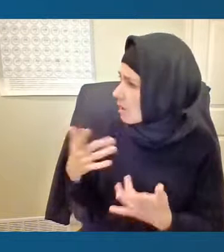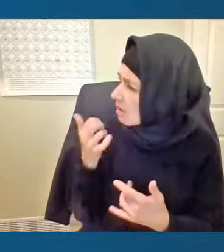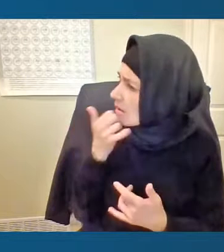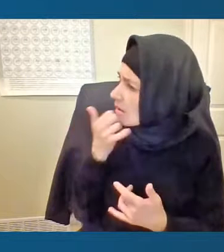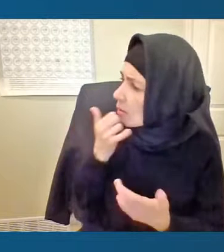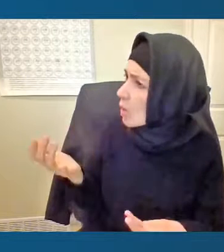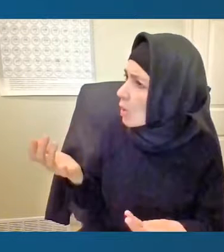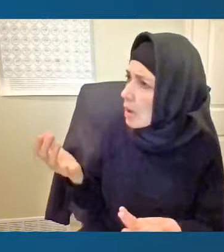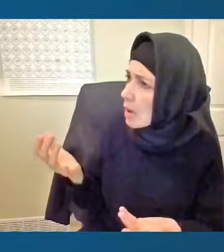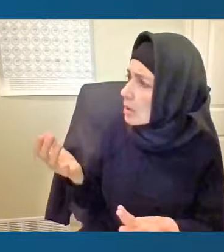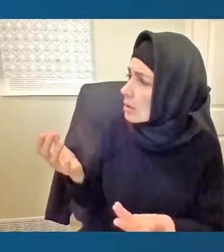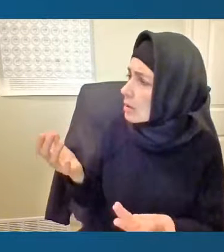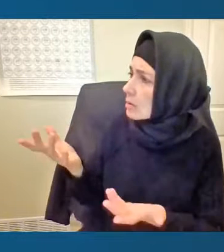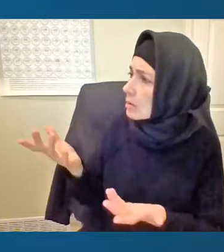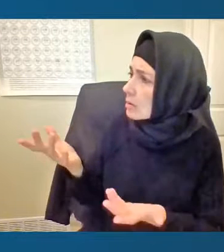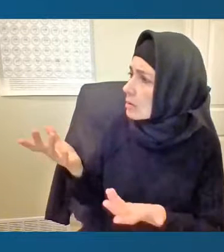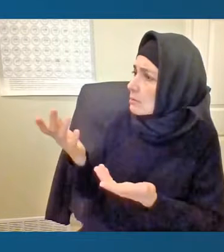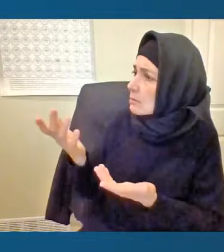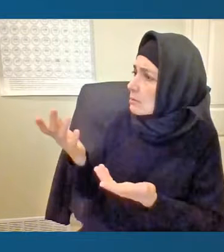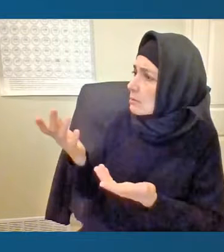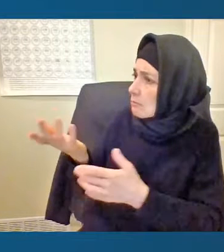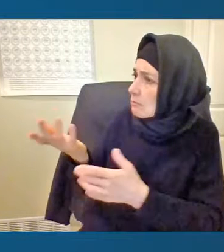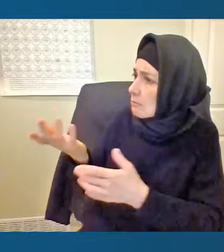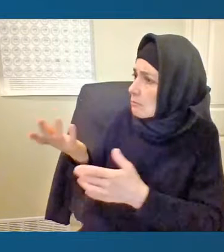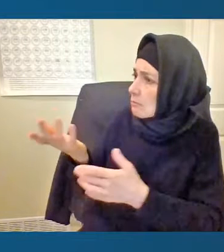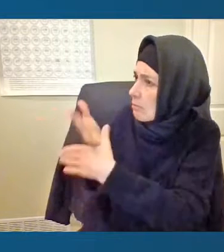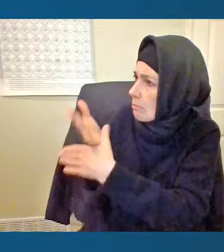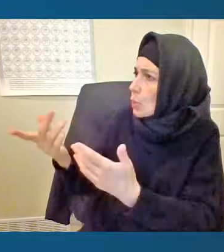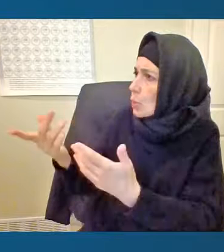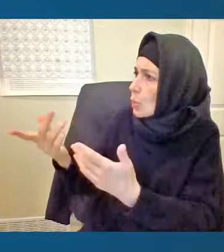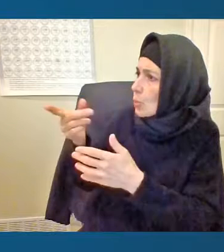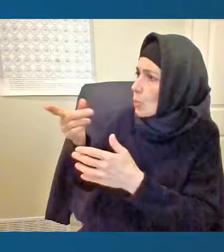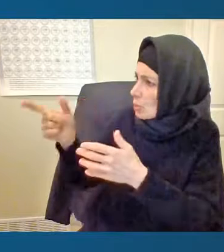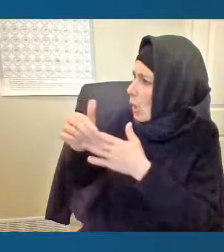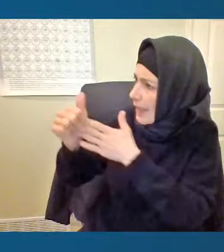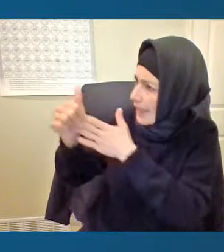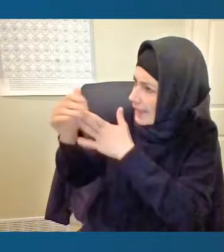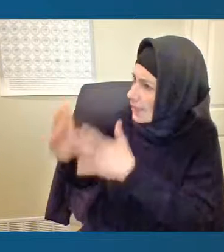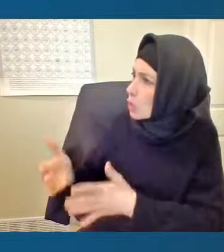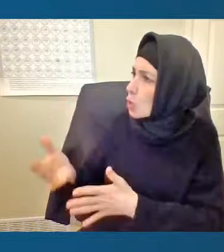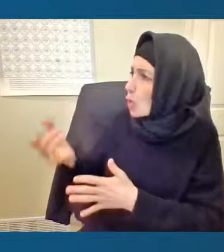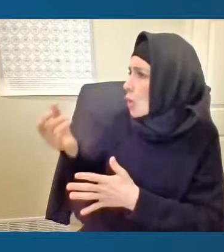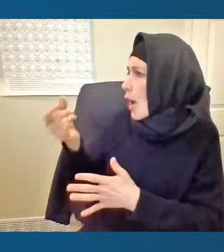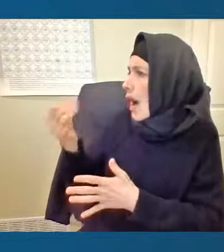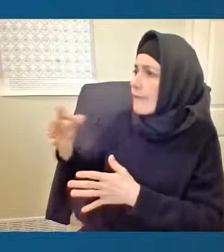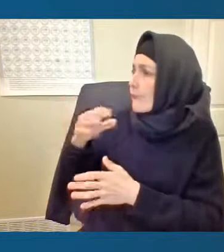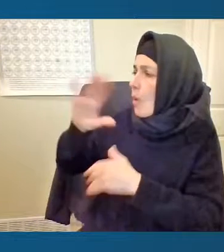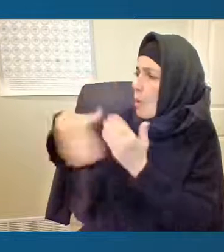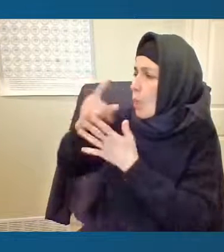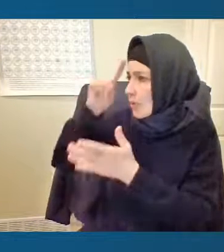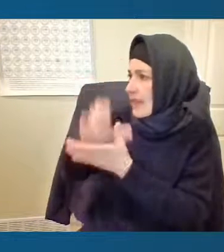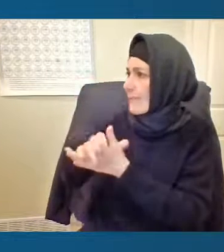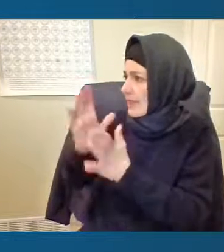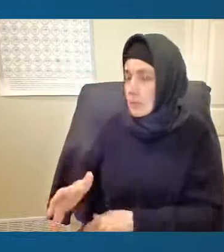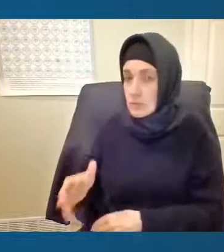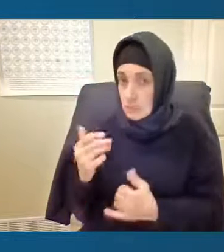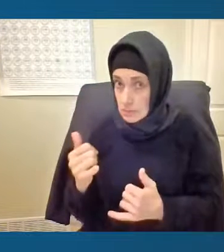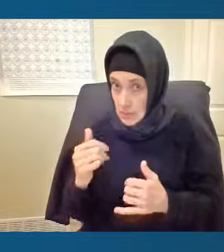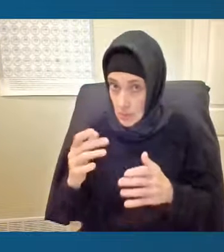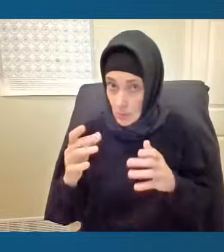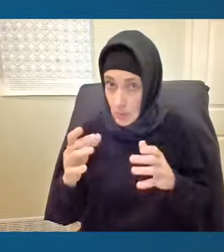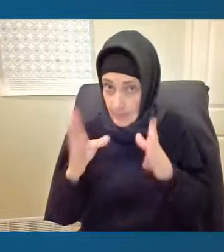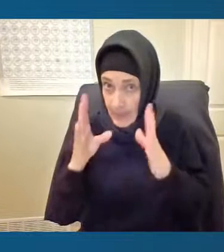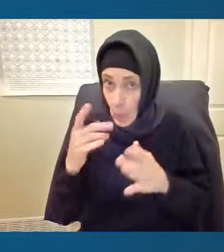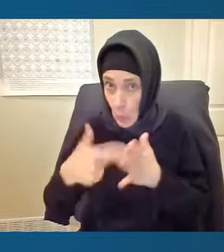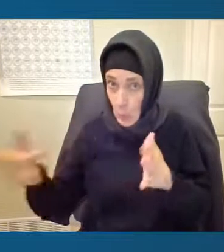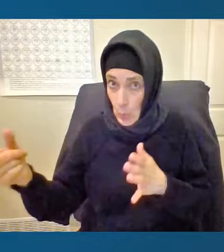wrong, ya Amir al-Mu'mineen? What's bothering you, O leaders of the believers? Faqala, listen to what he says. And this is what I really want